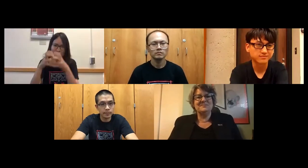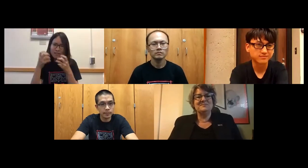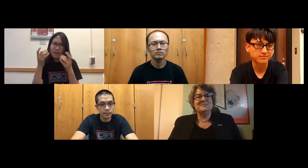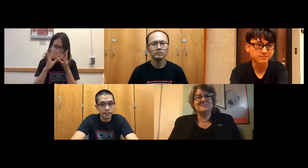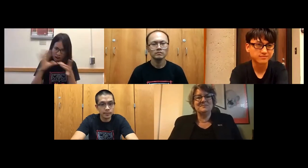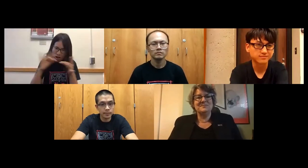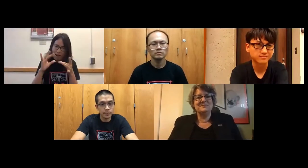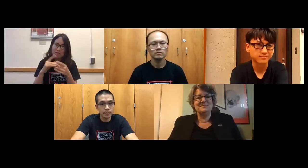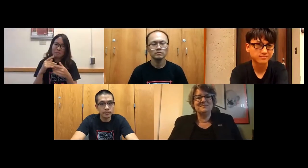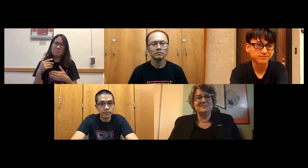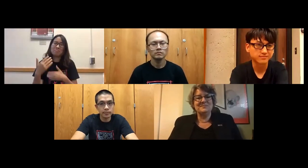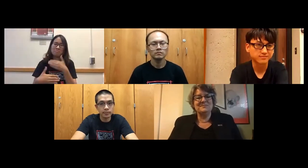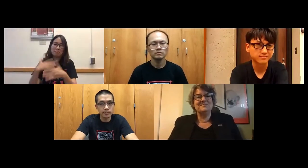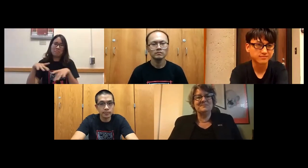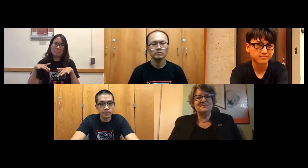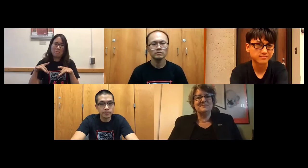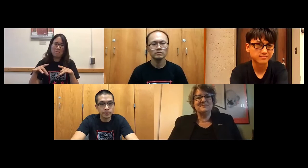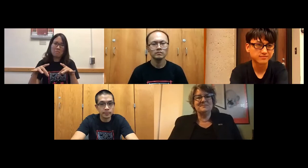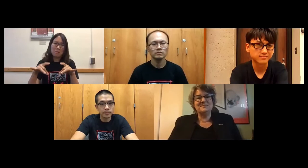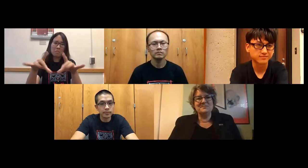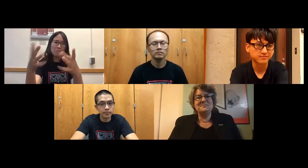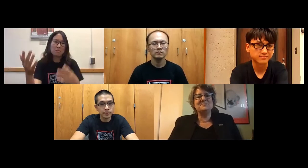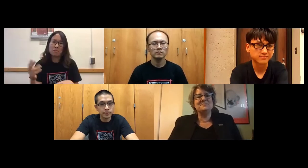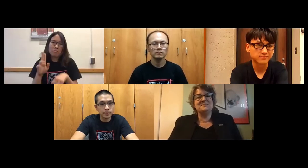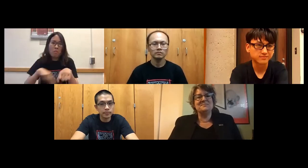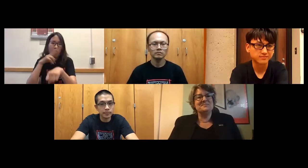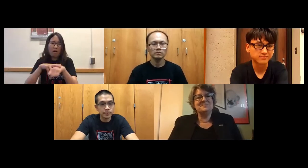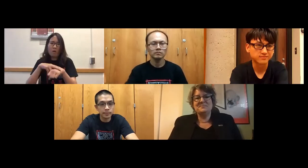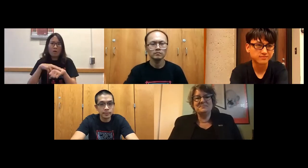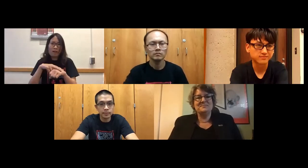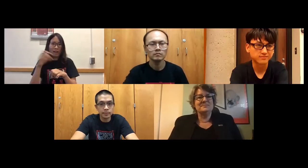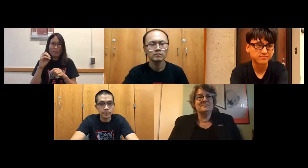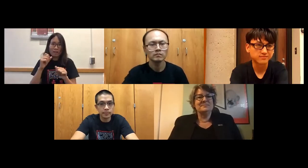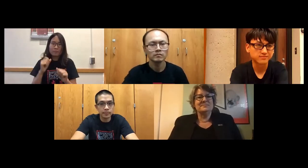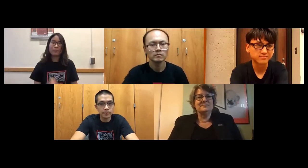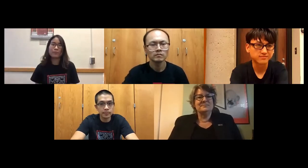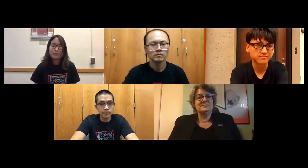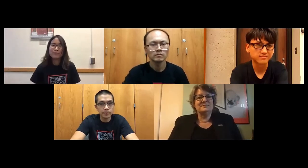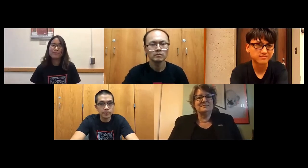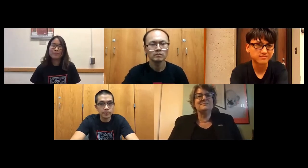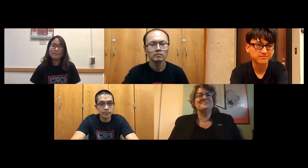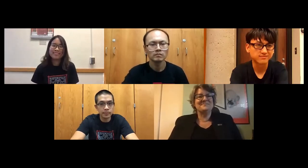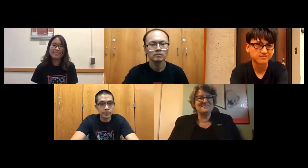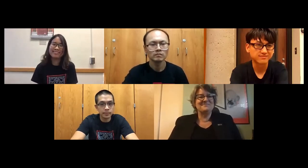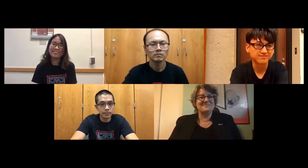And then when we would travel, we were able to talk and I was able to pick things up. It was very normal for me.